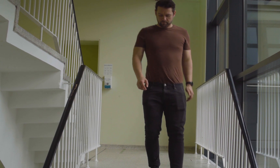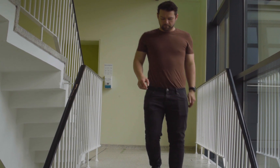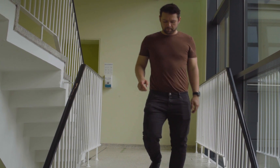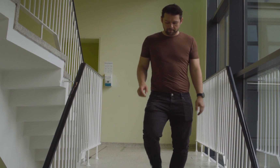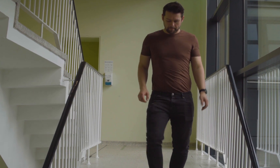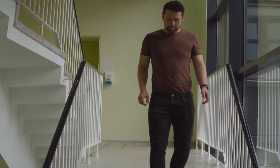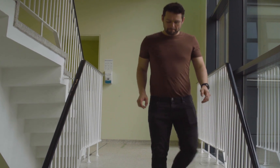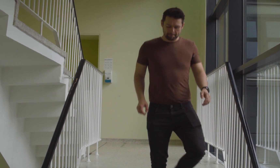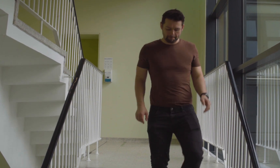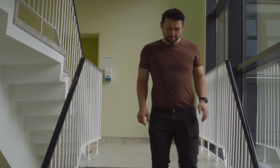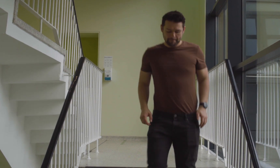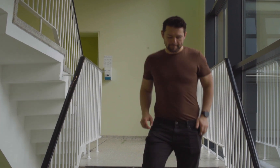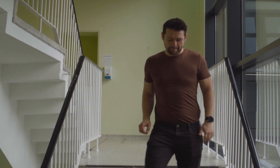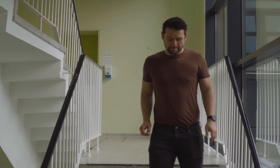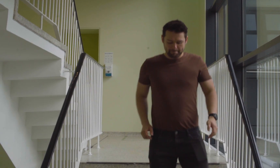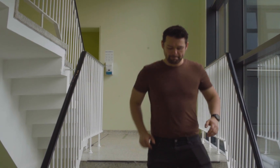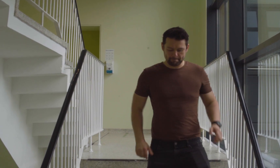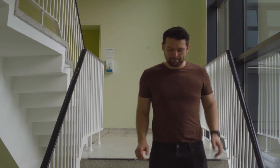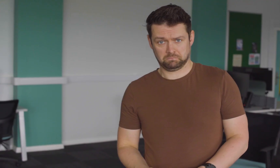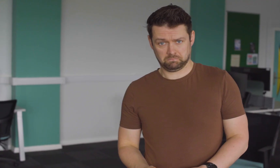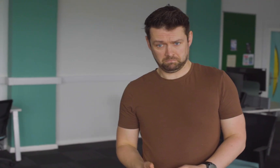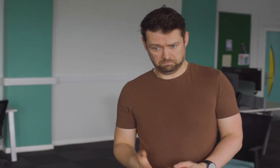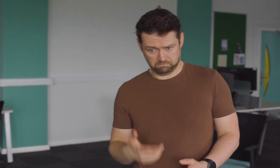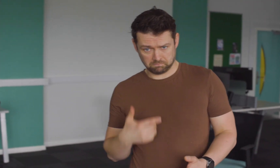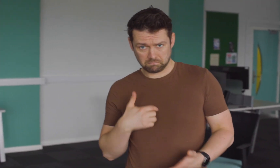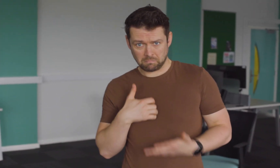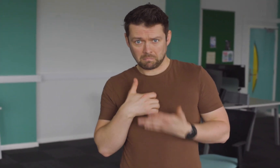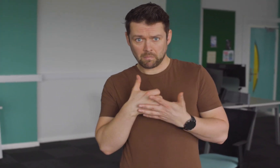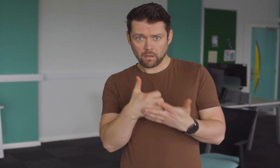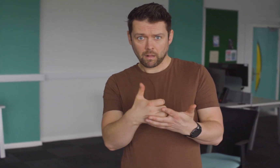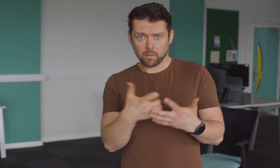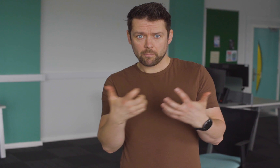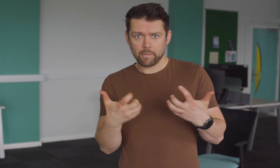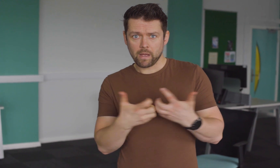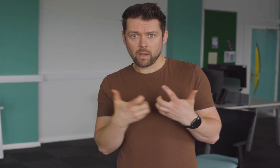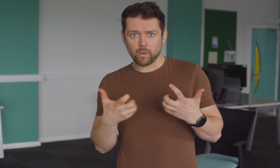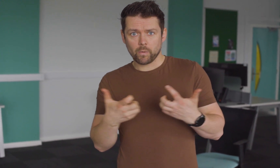by saying that, you internalize some of it. So we then go away with this